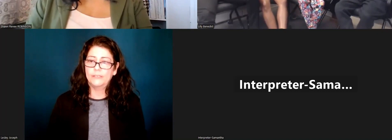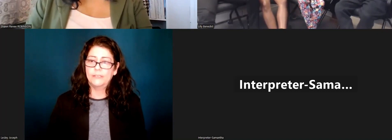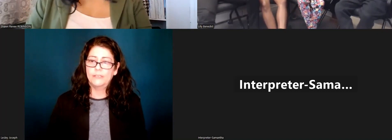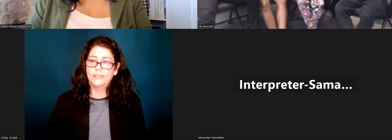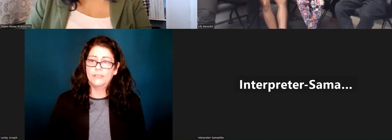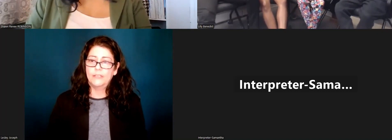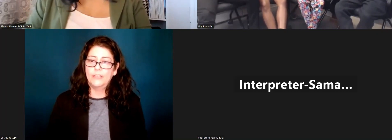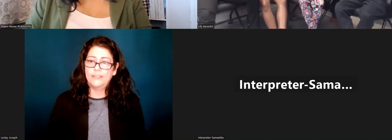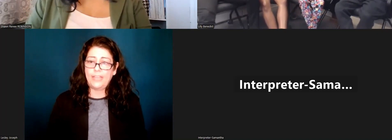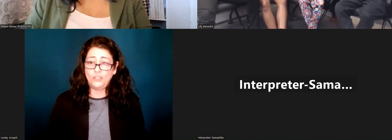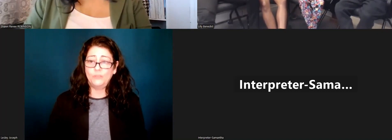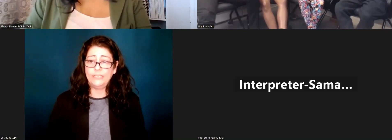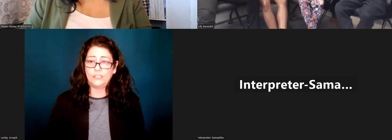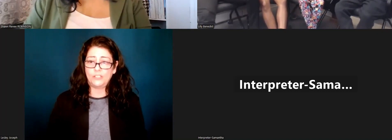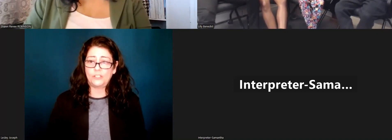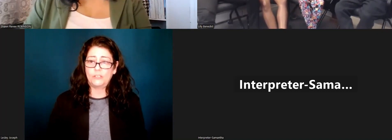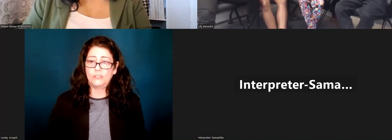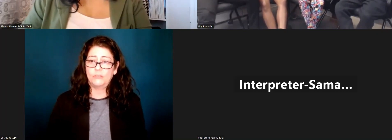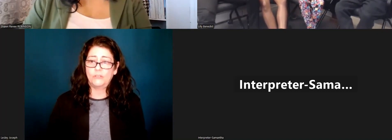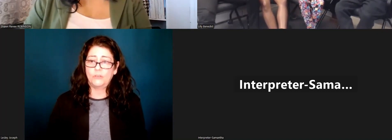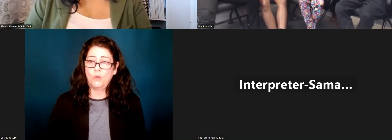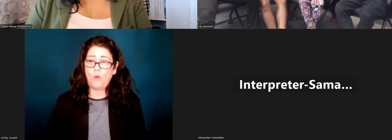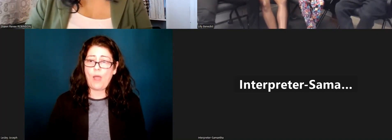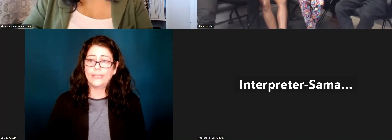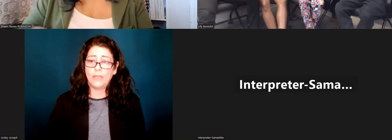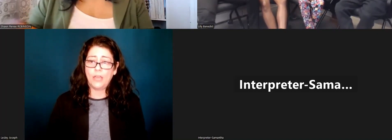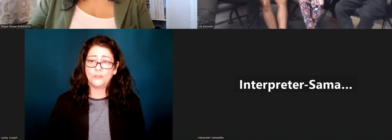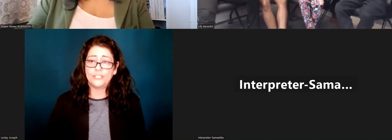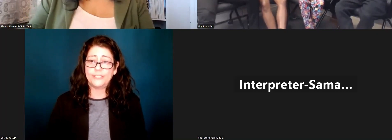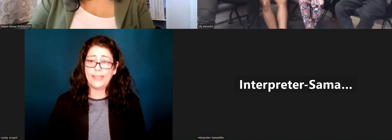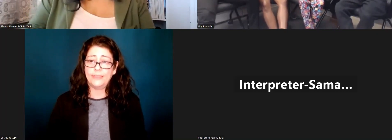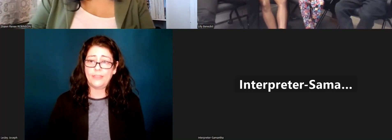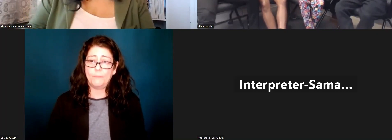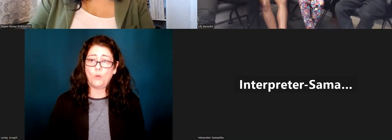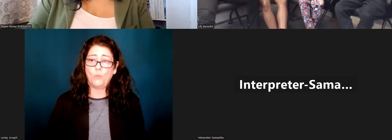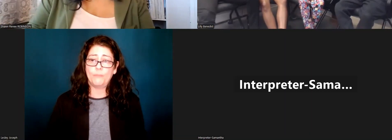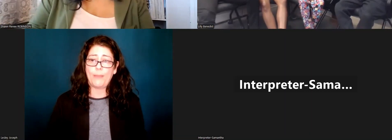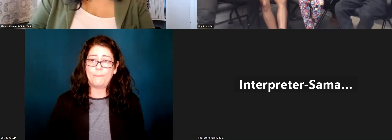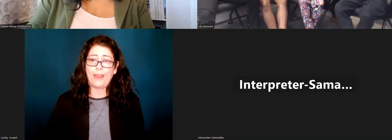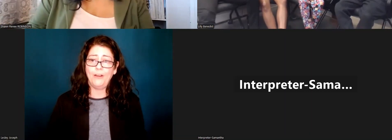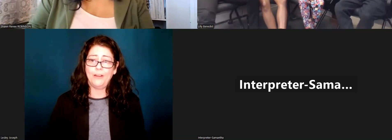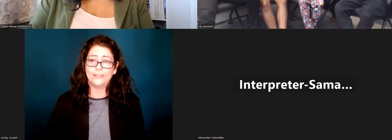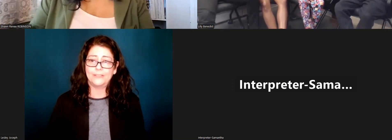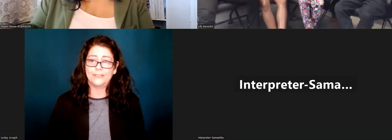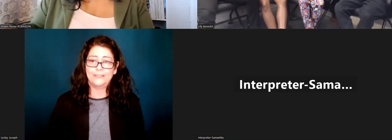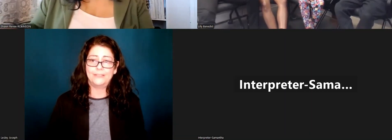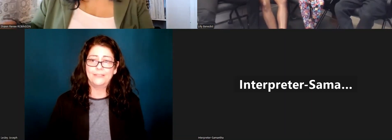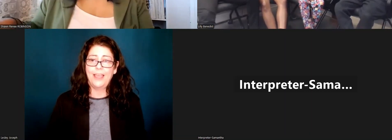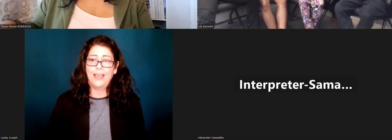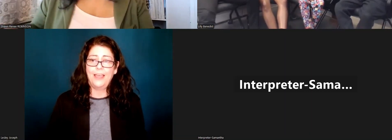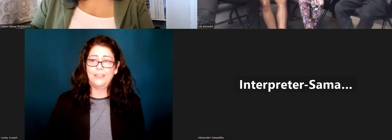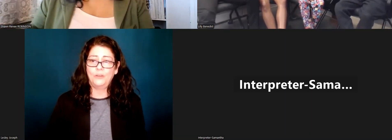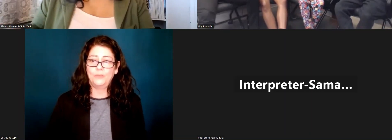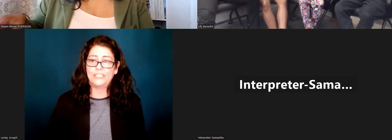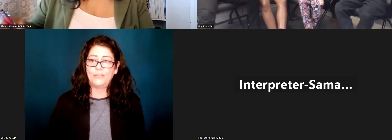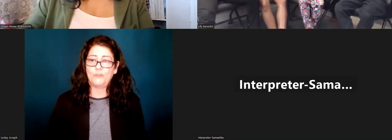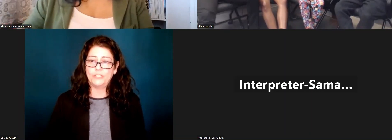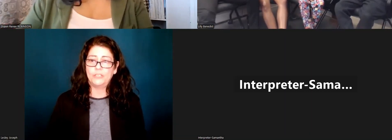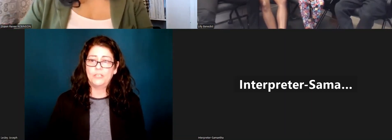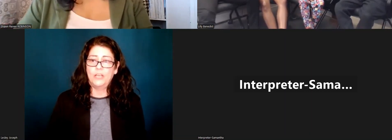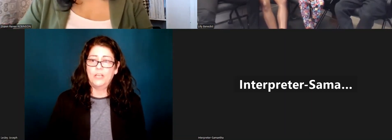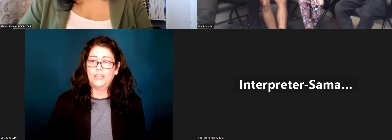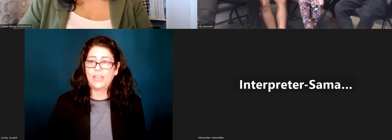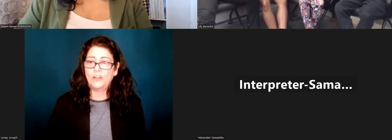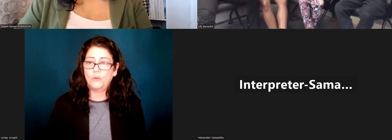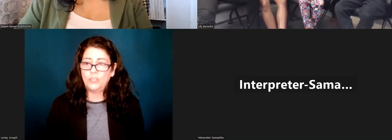siblings. They use English, so I can understand them. But with my parents, you know, it's